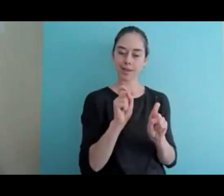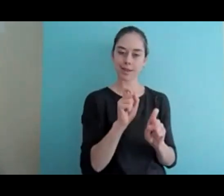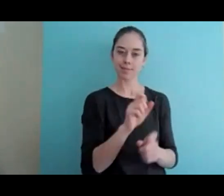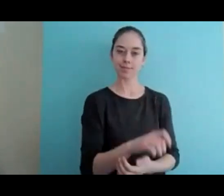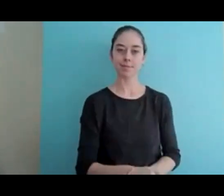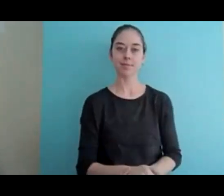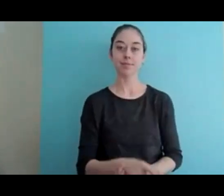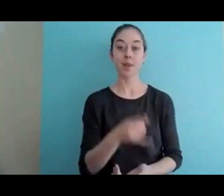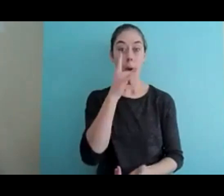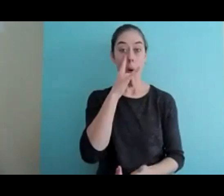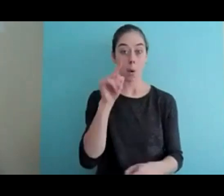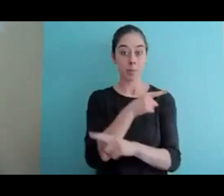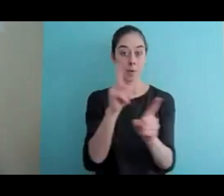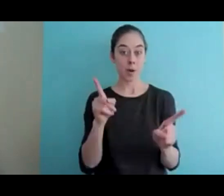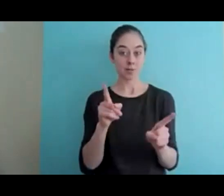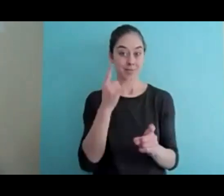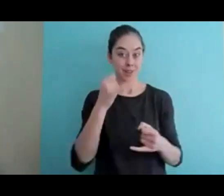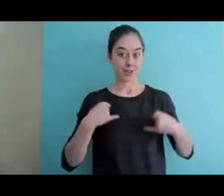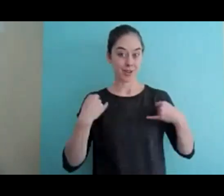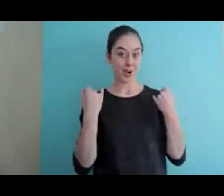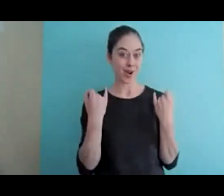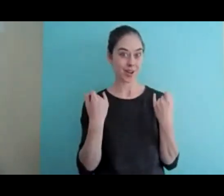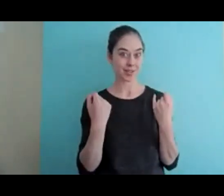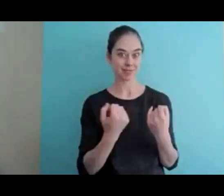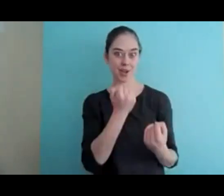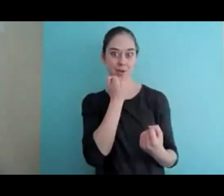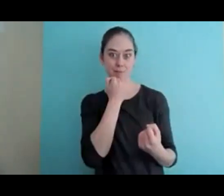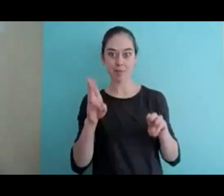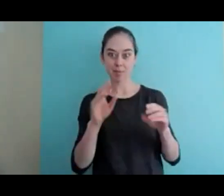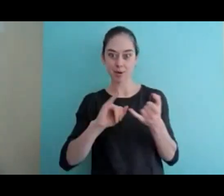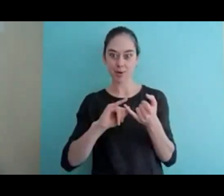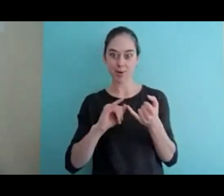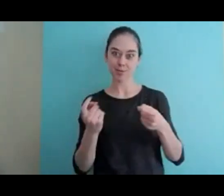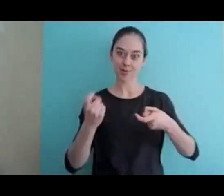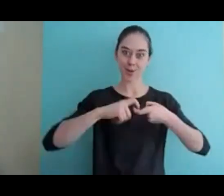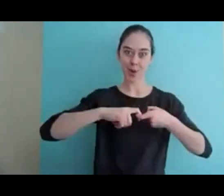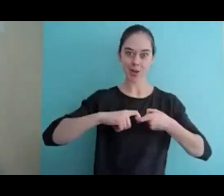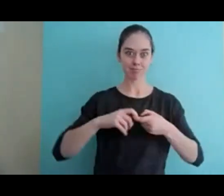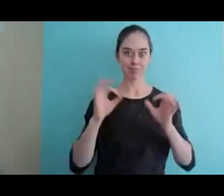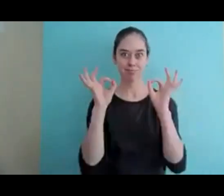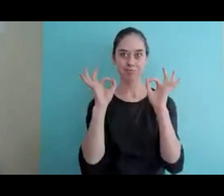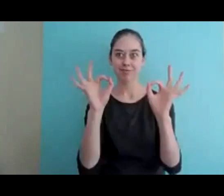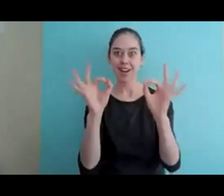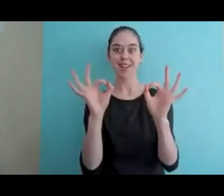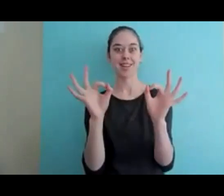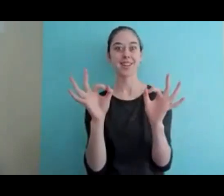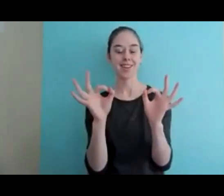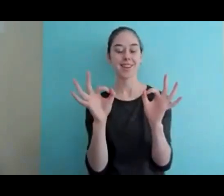I hope you're all enjoying yourselves, guys. The numbers are really great. The numbers are brilliant. And, you